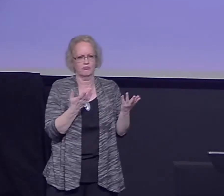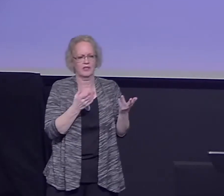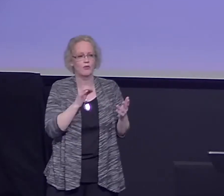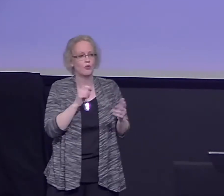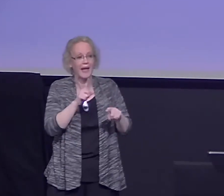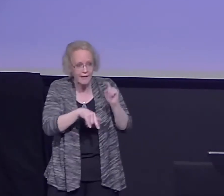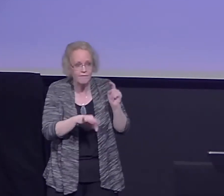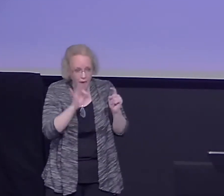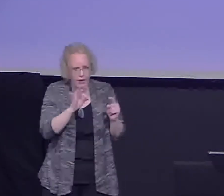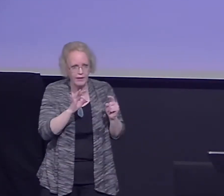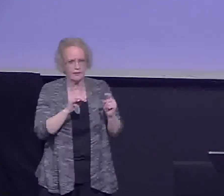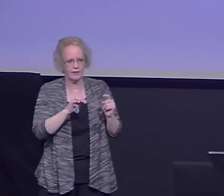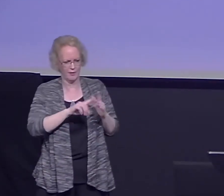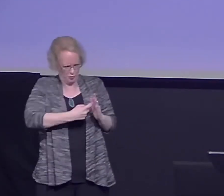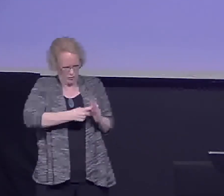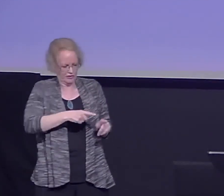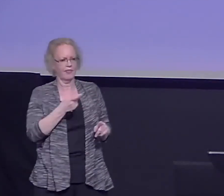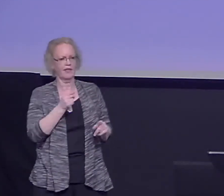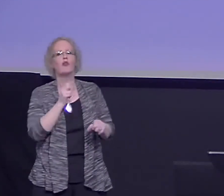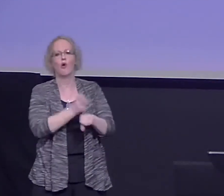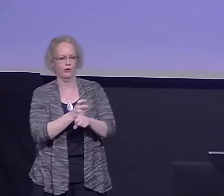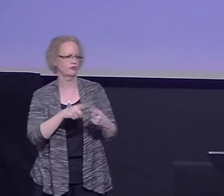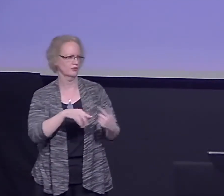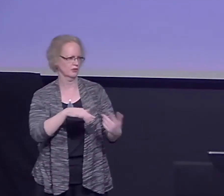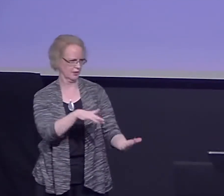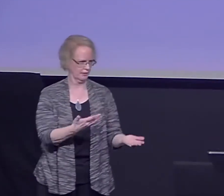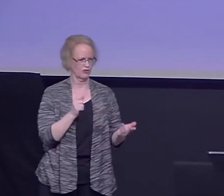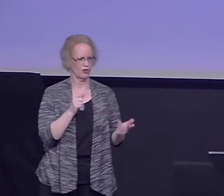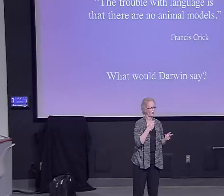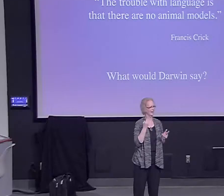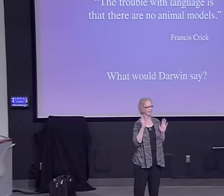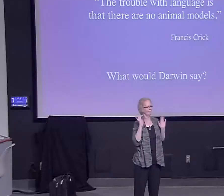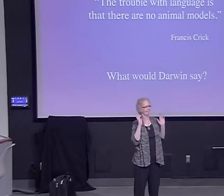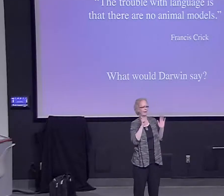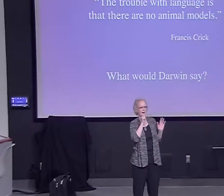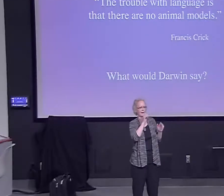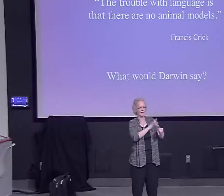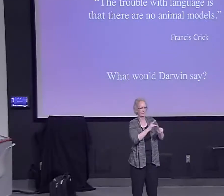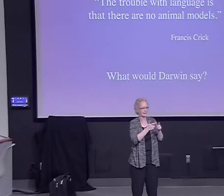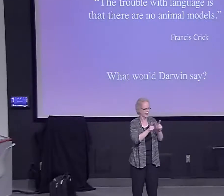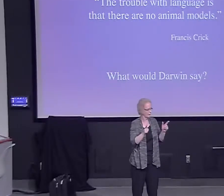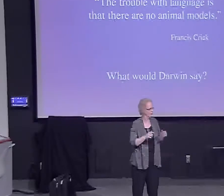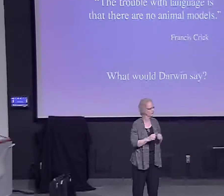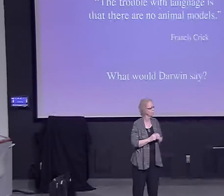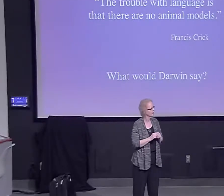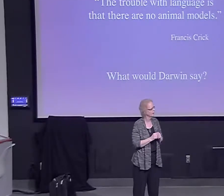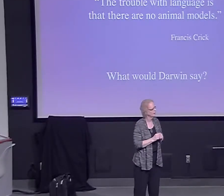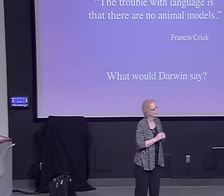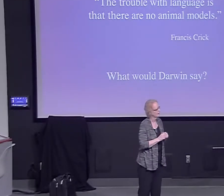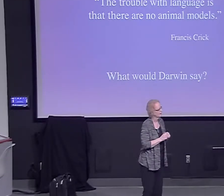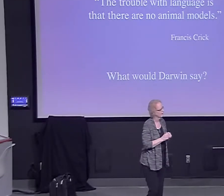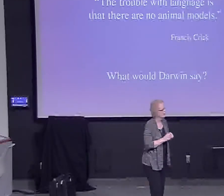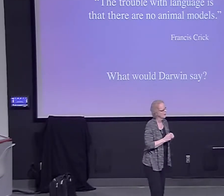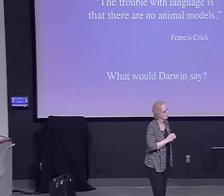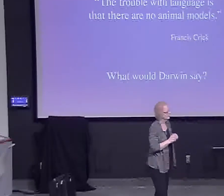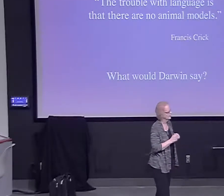study. But then again, we would ask, what would Darwin say,